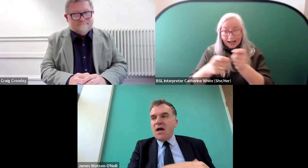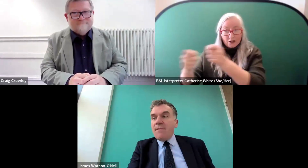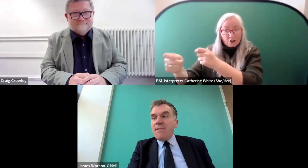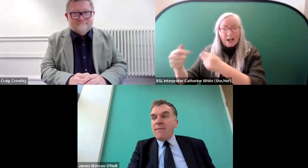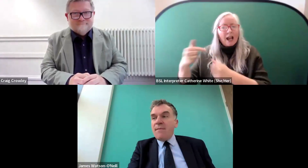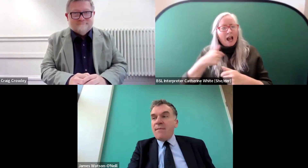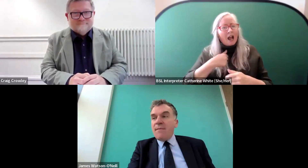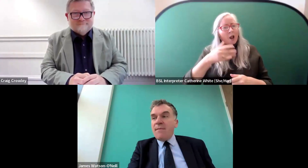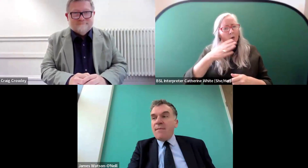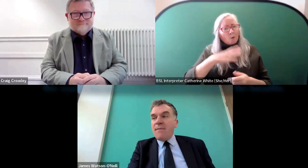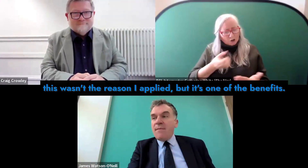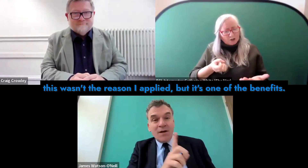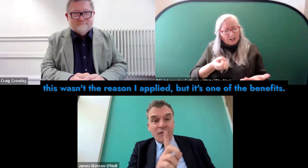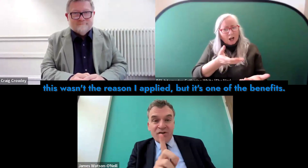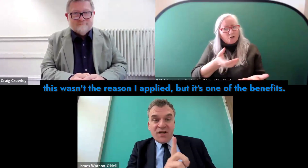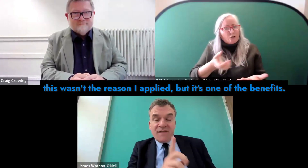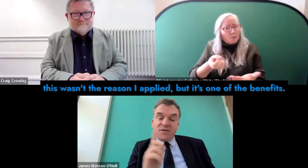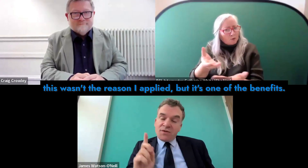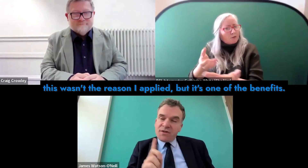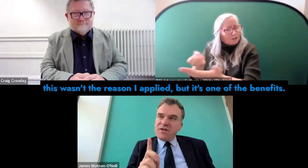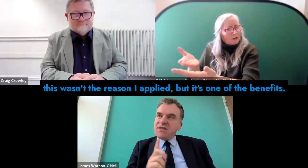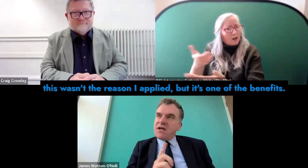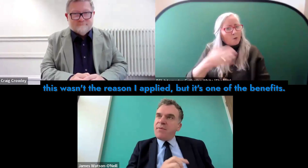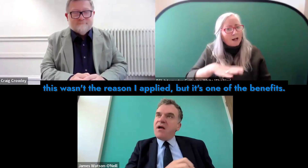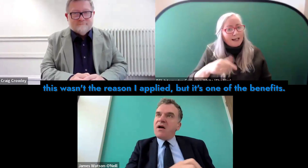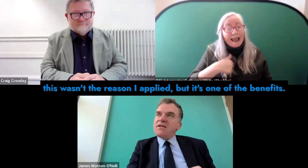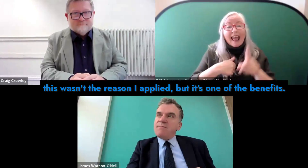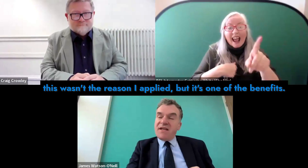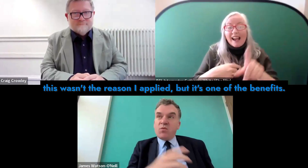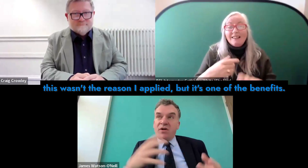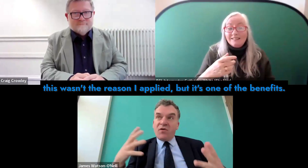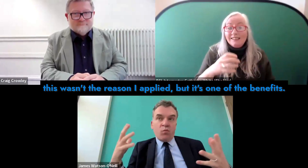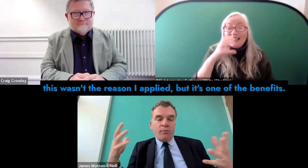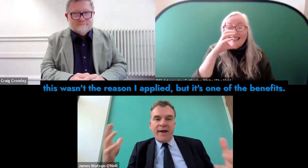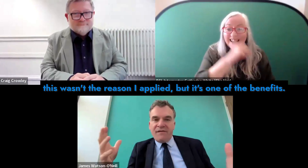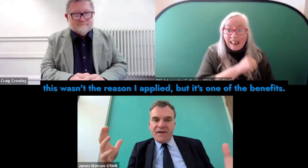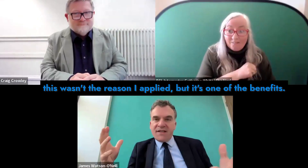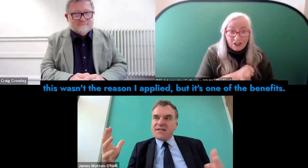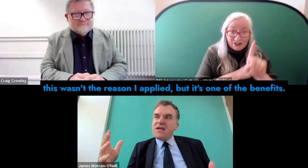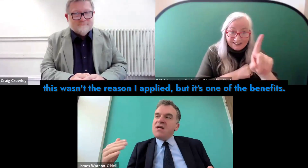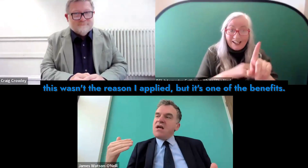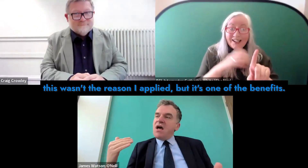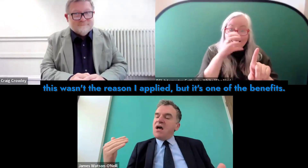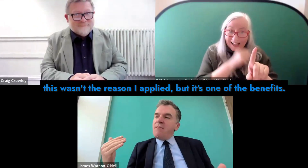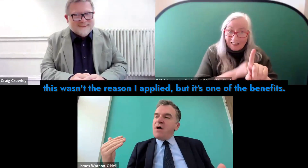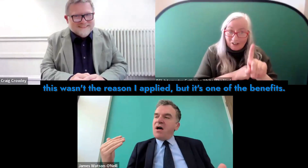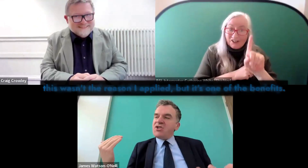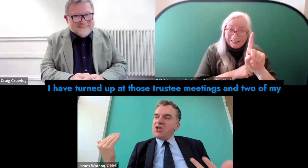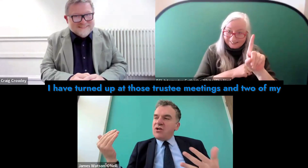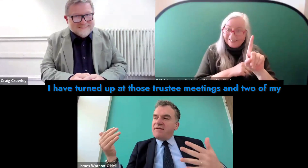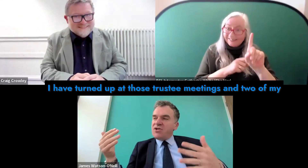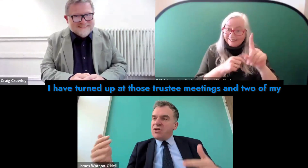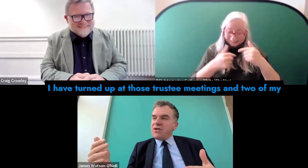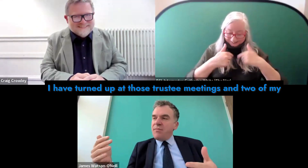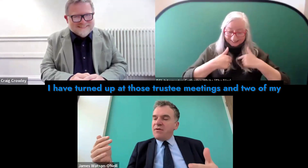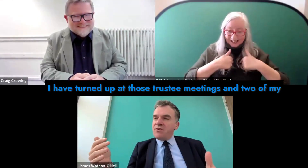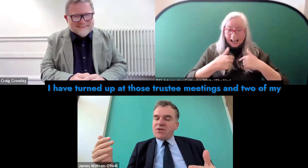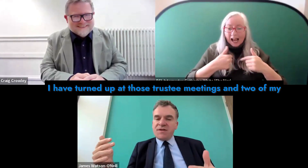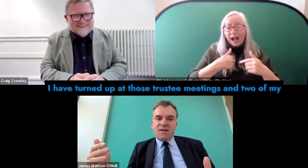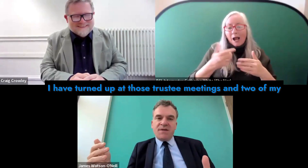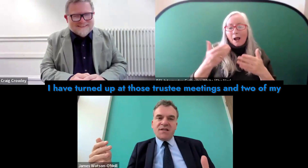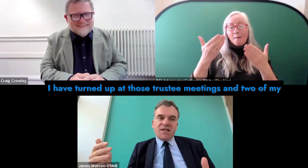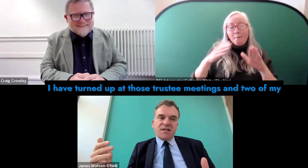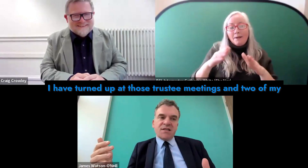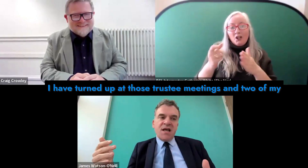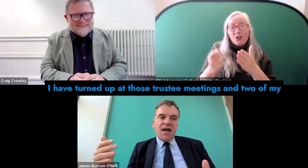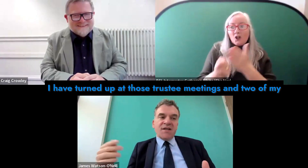that. But also, selfishly, this wasn't the reason I applied, but it's one of the benefits. I have turned